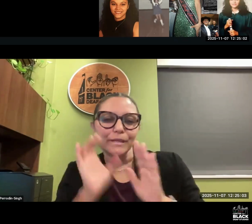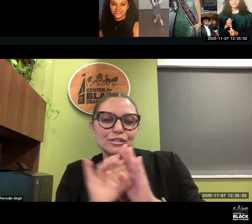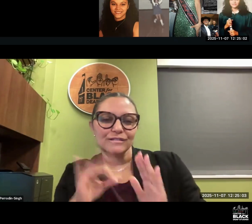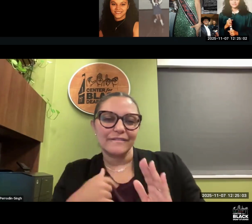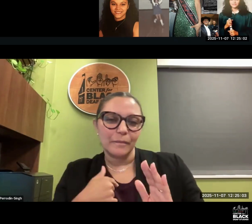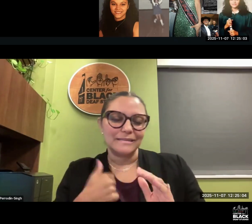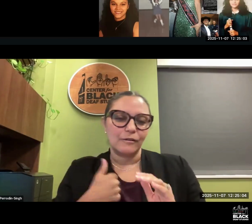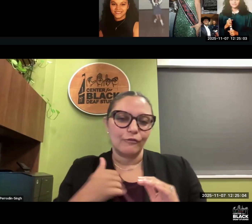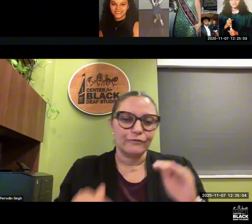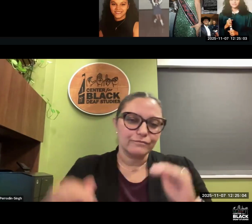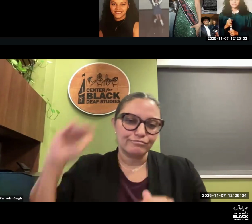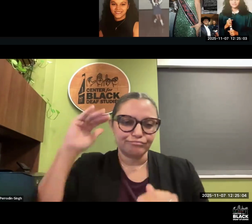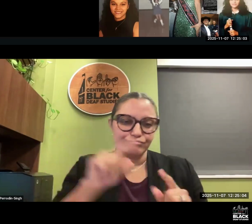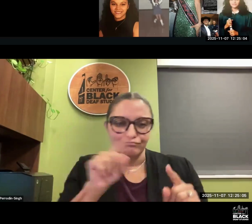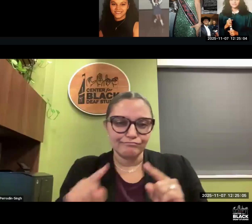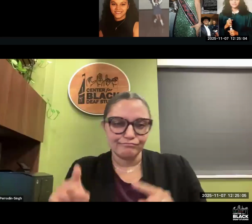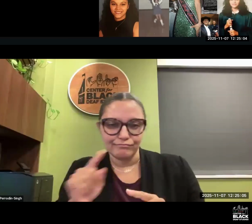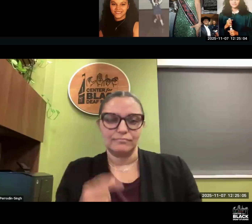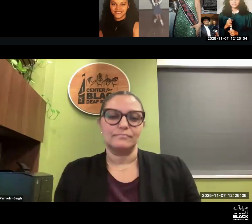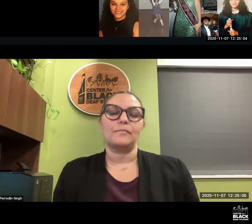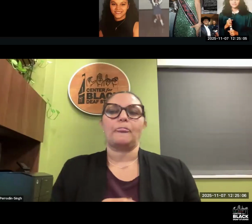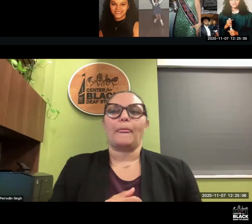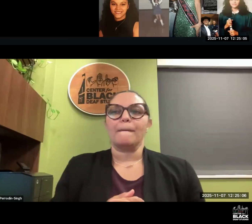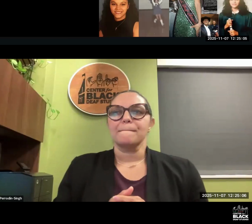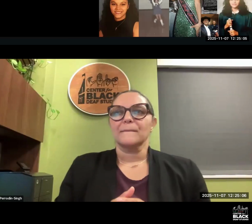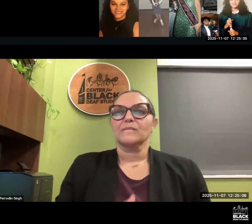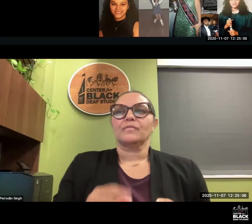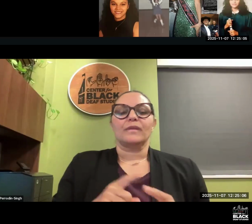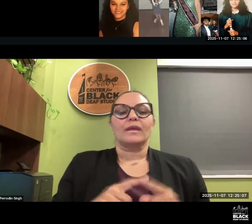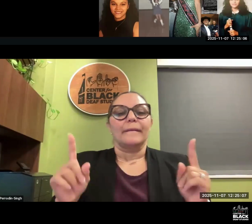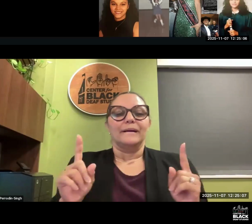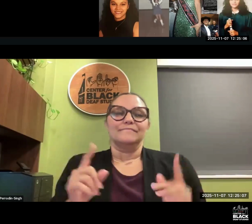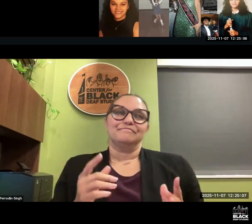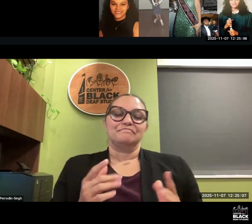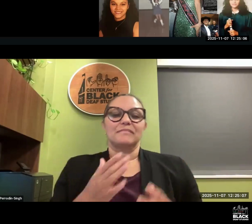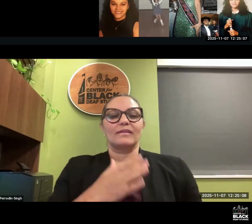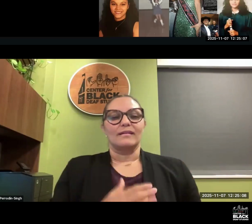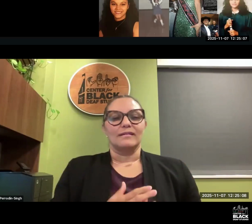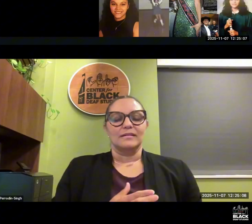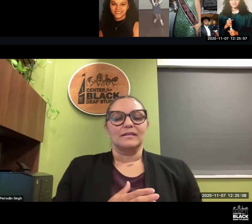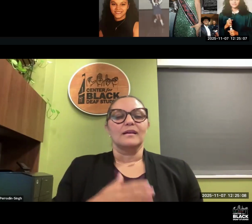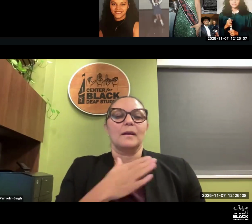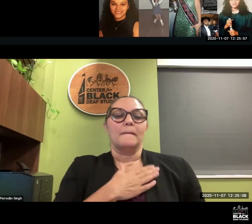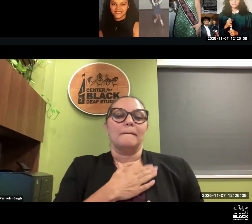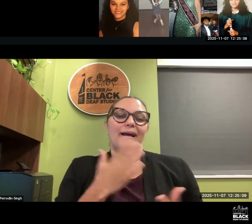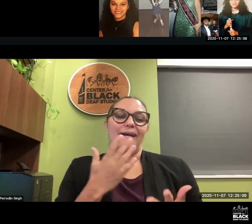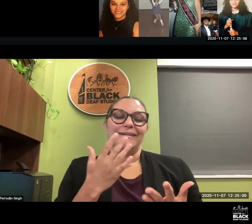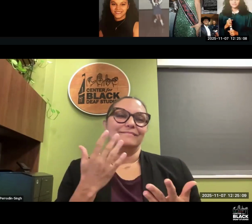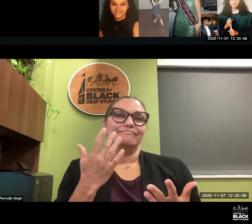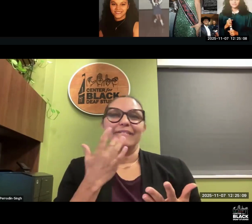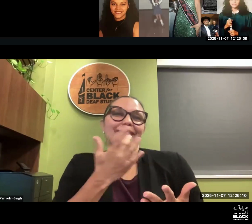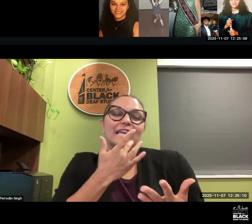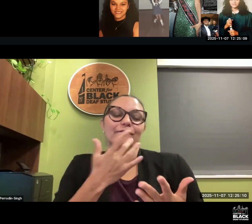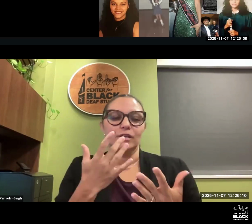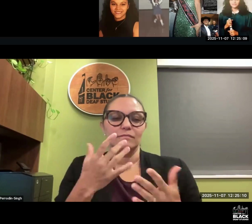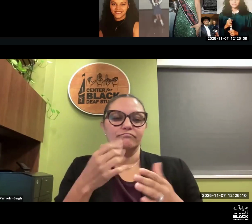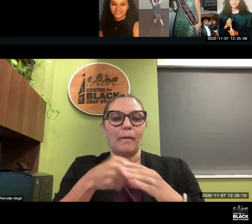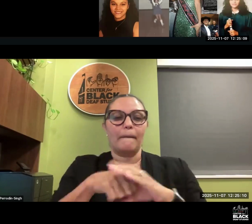So my autoethnography does encapsulate a lot of the experiences that happened during these periods, and you'll see some photos here